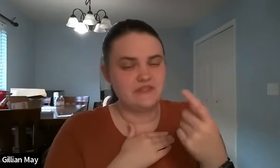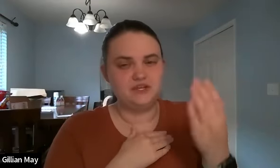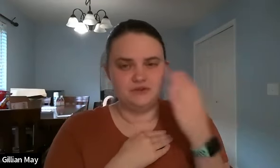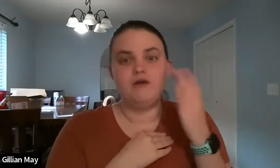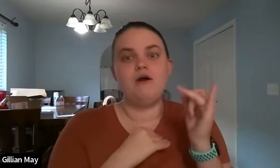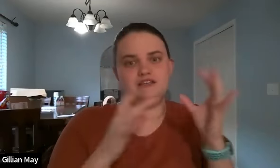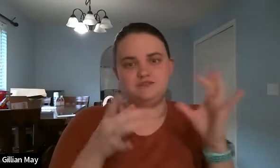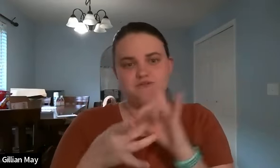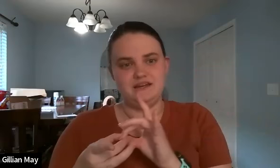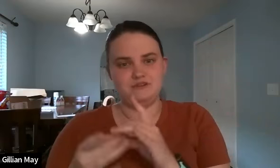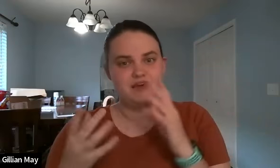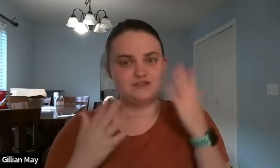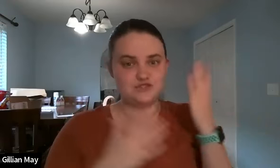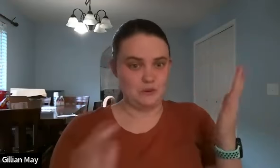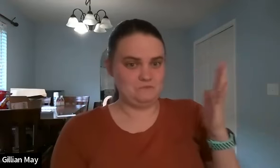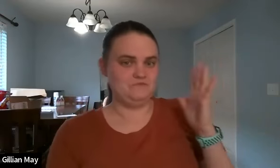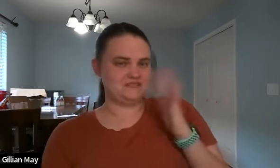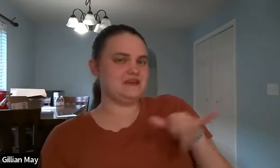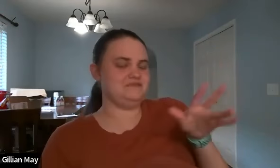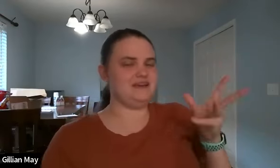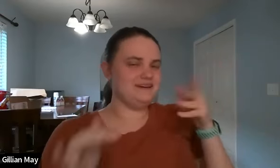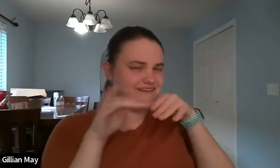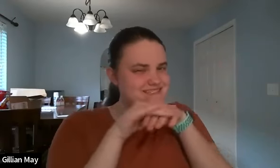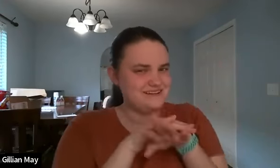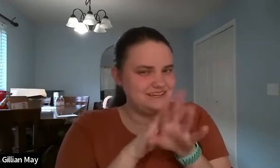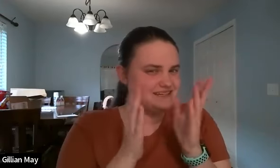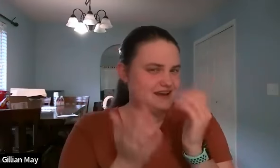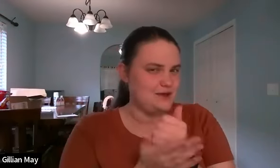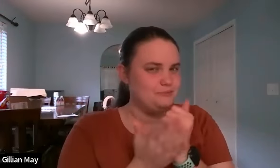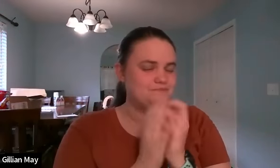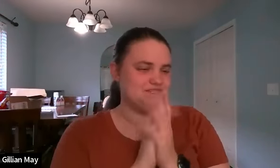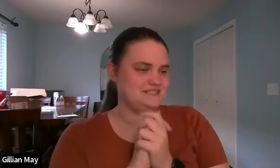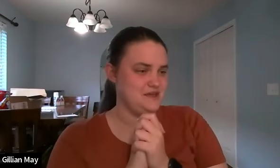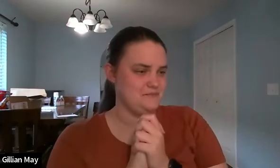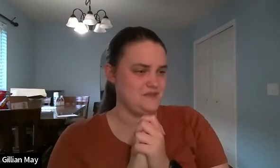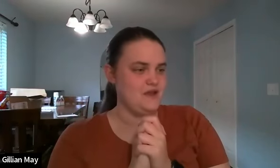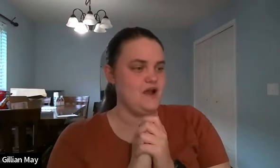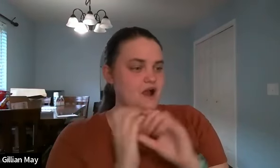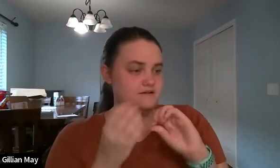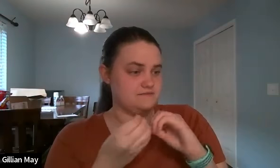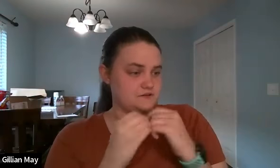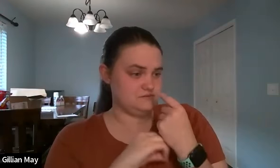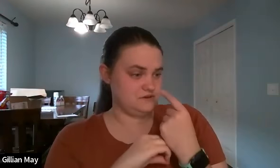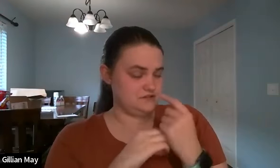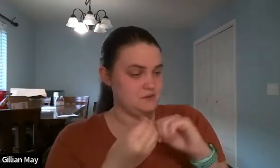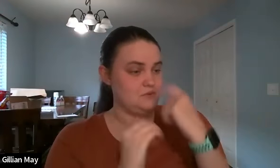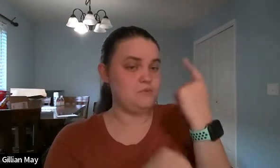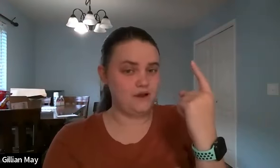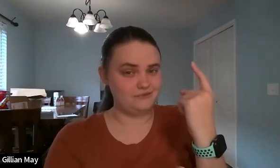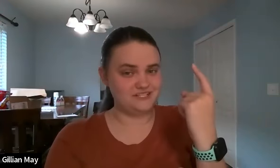then you'll know, okay, so it's related with that. So that's I kind of like snuck it in to kind of help. So our first one, so number one, which is,